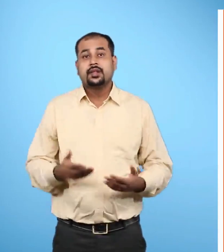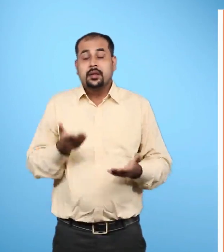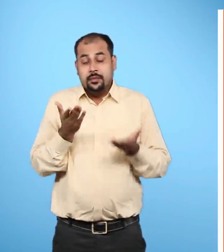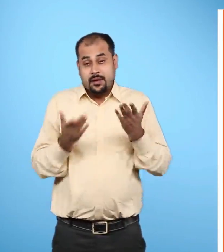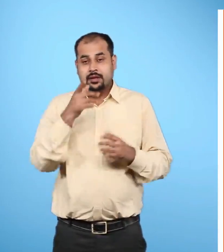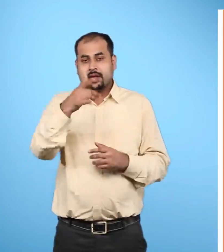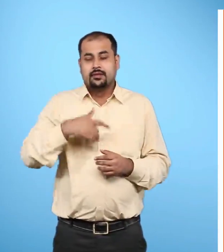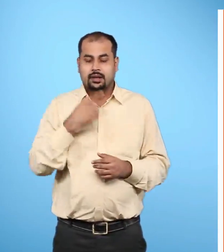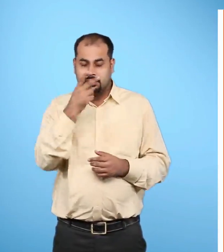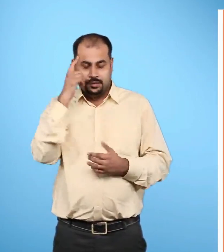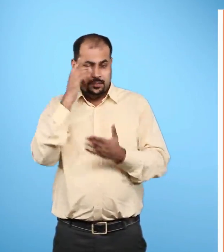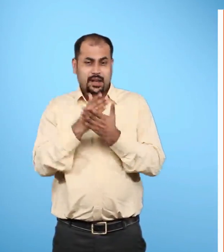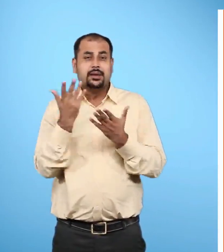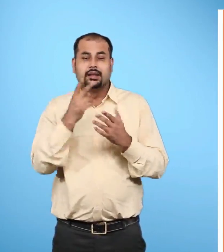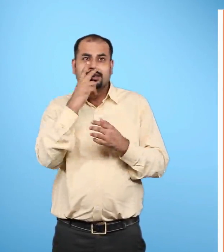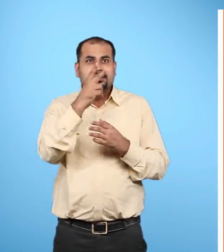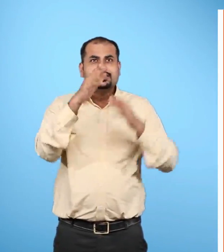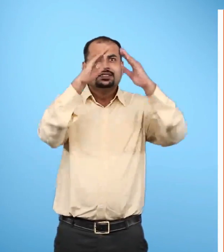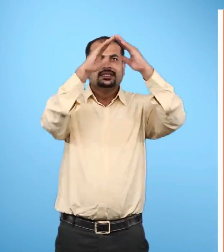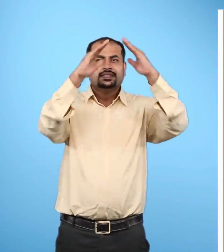The top of a triangle, perhaps?